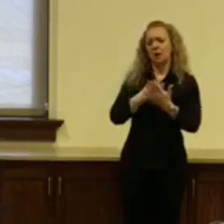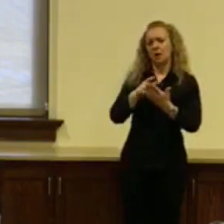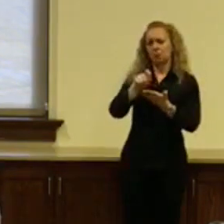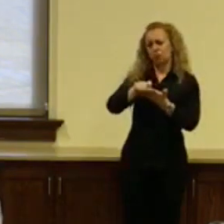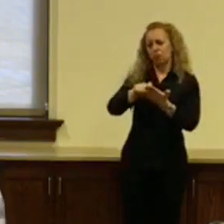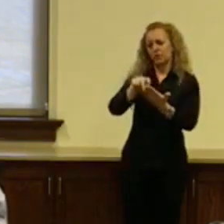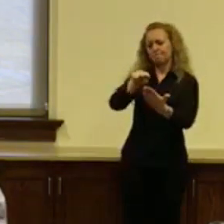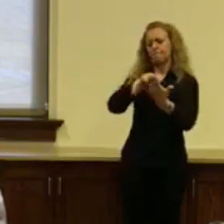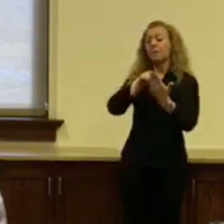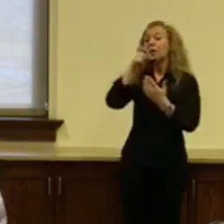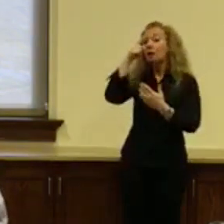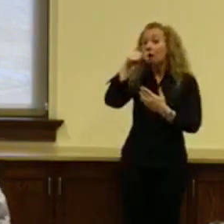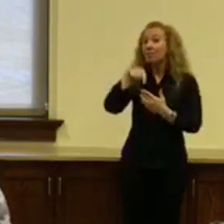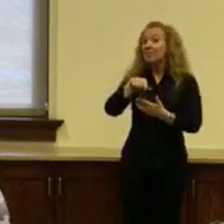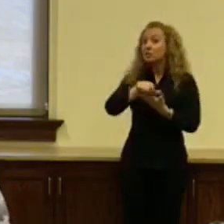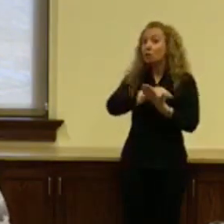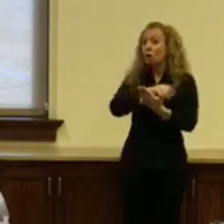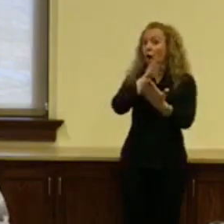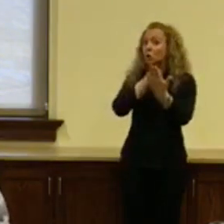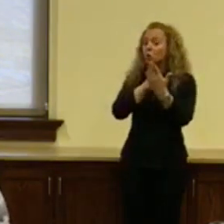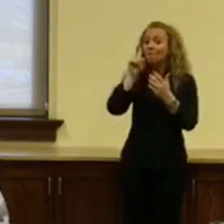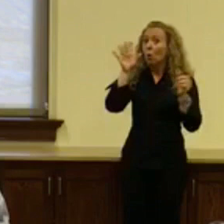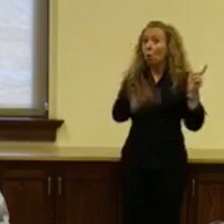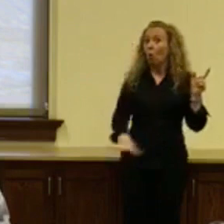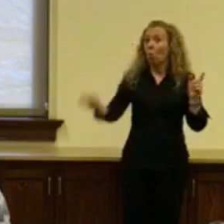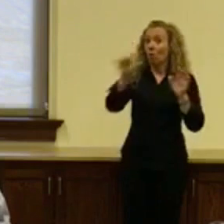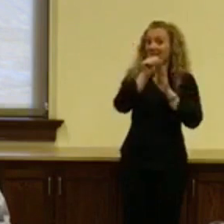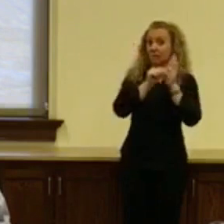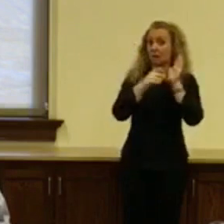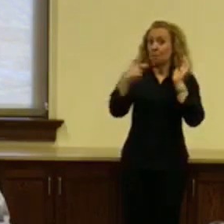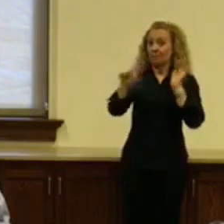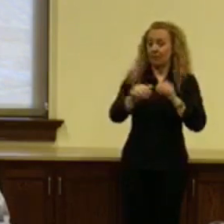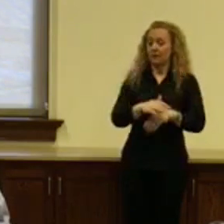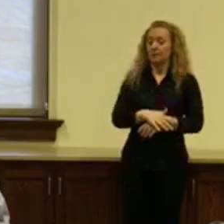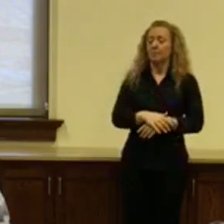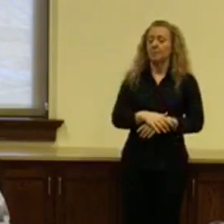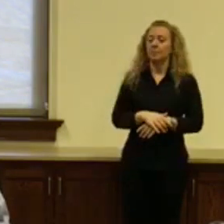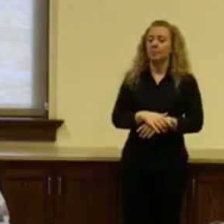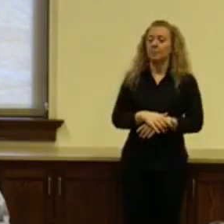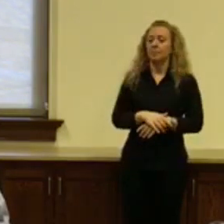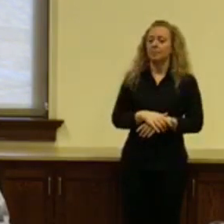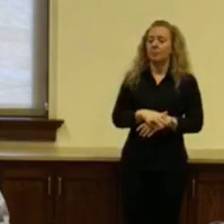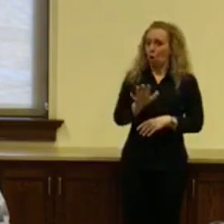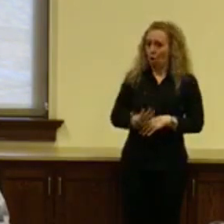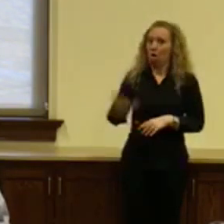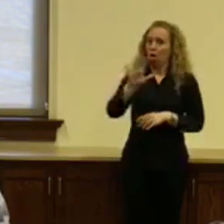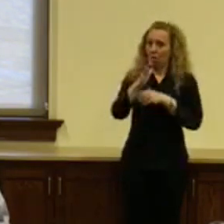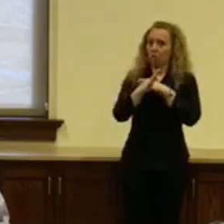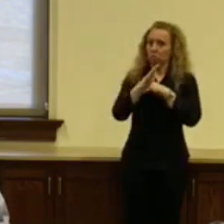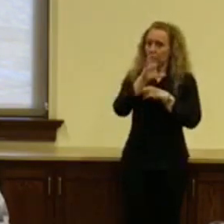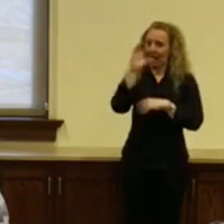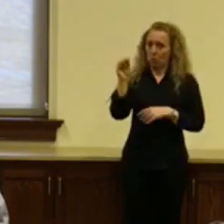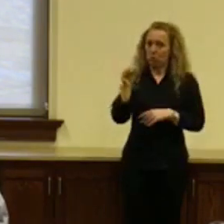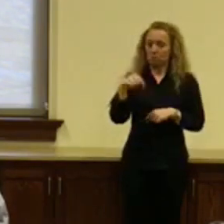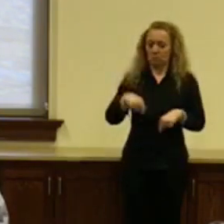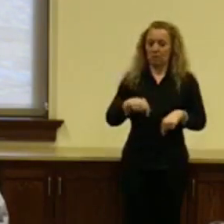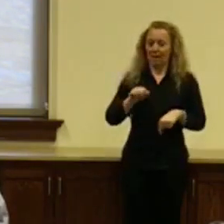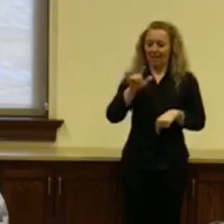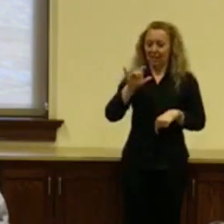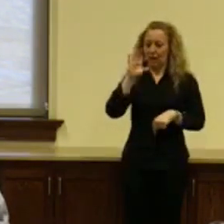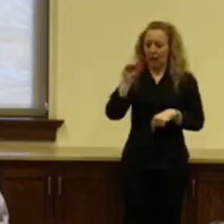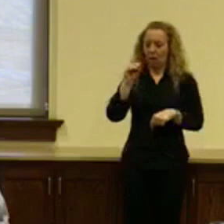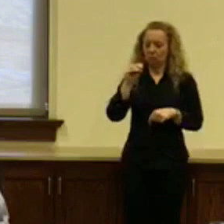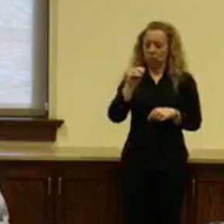things, and this is a lawsuit across the entire Commonwealth among all counties. Allegheny County has actually been pointed